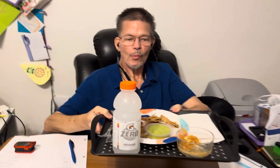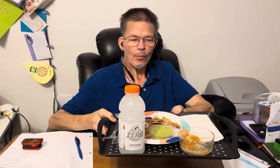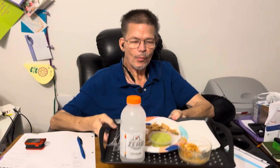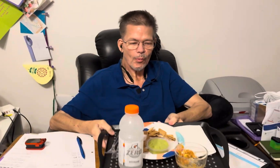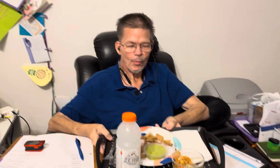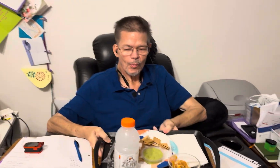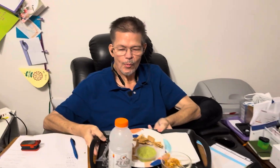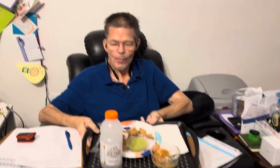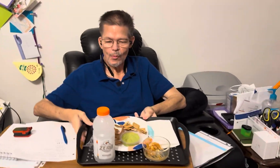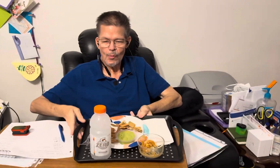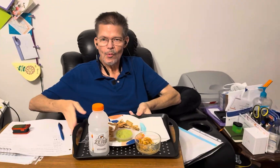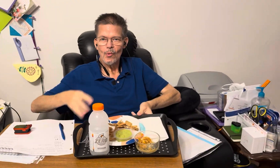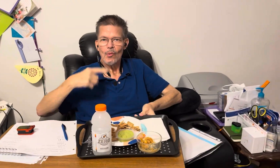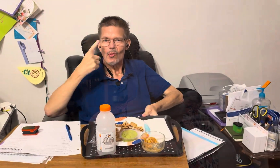Looks good.